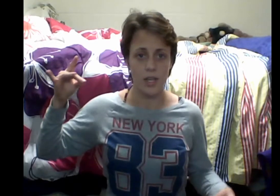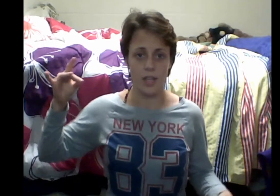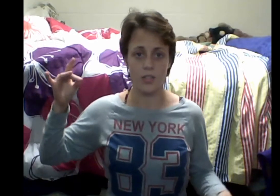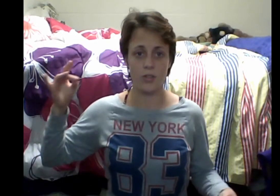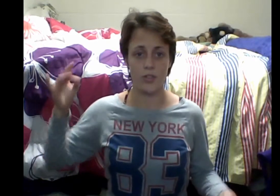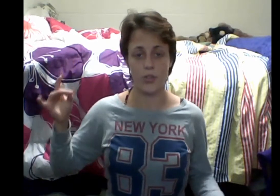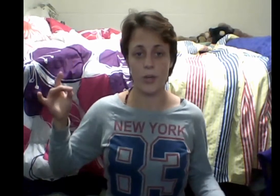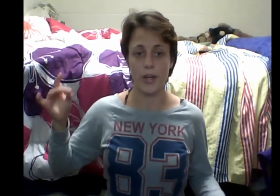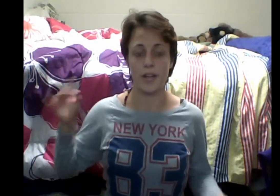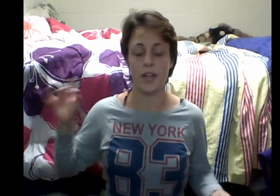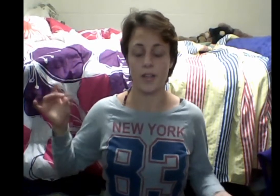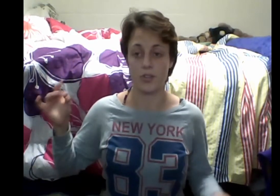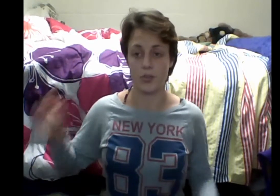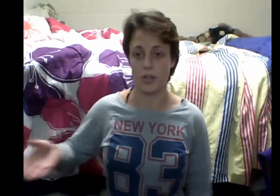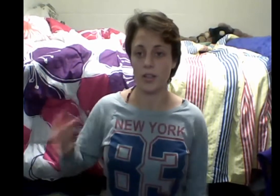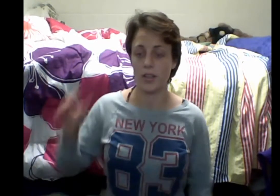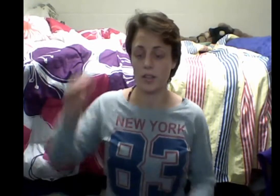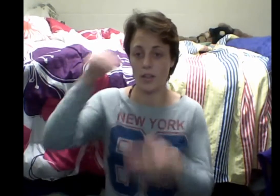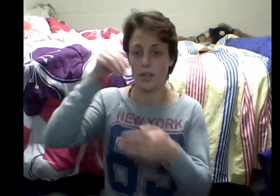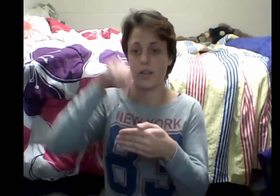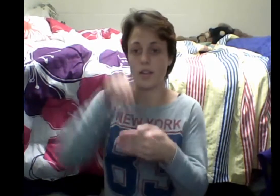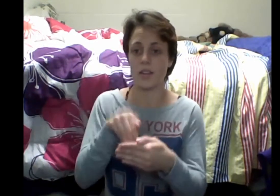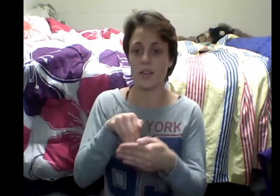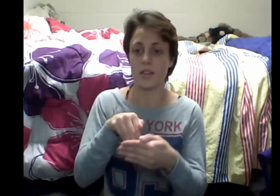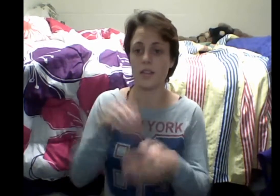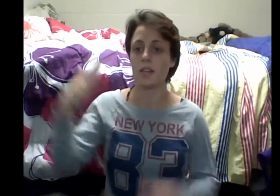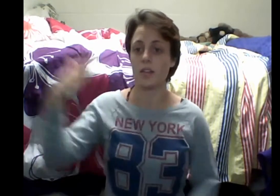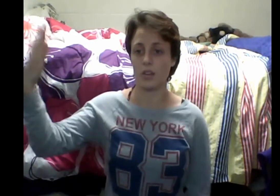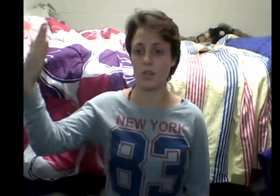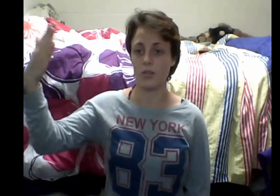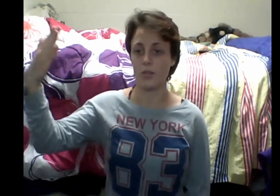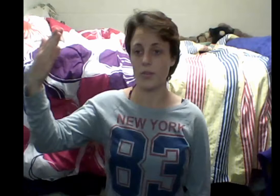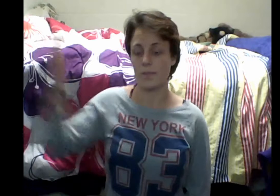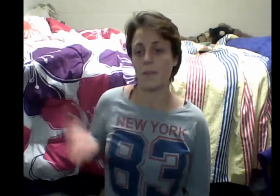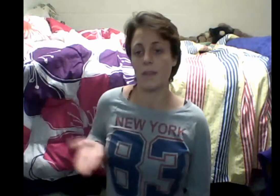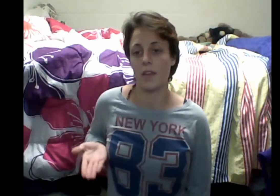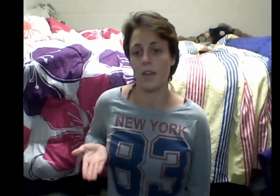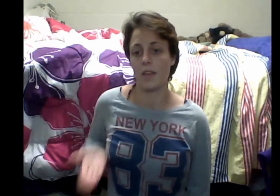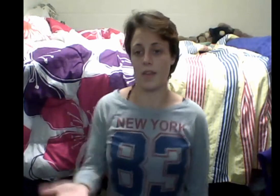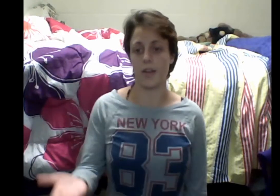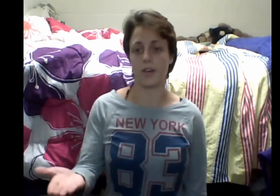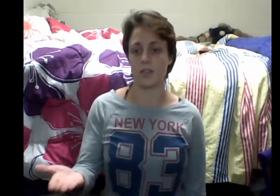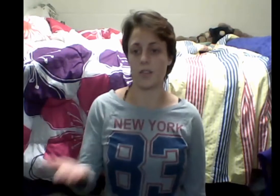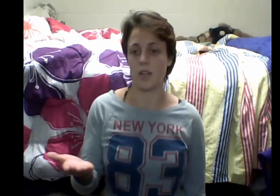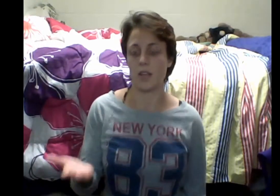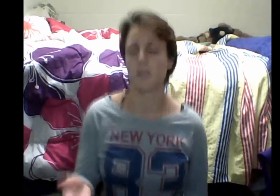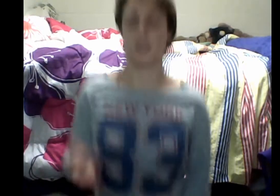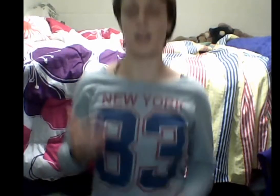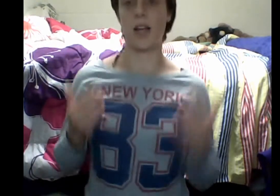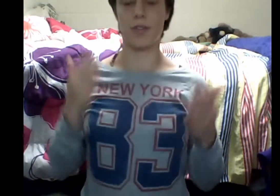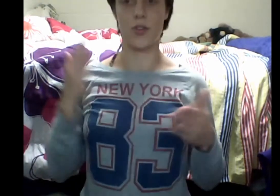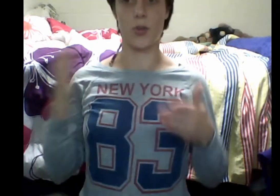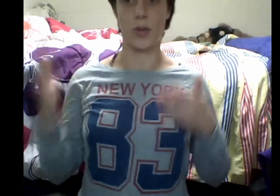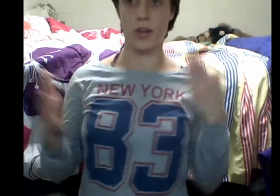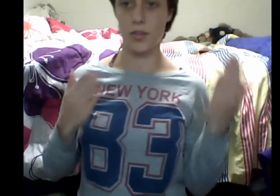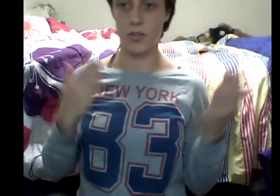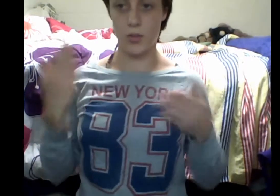In you there's joy, unending joy. In you there's, and this is the sign for joy,